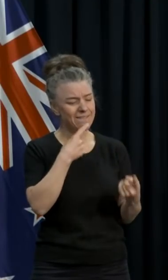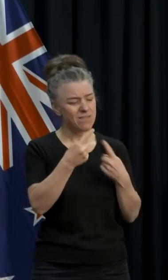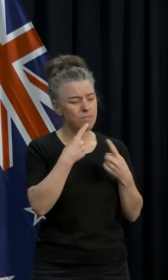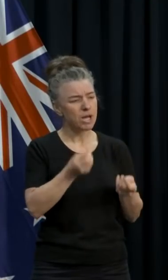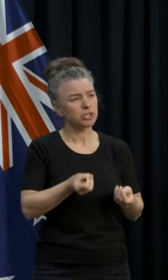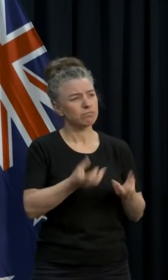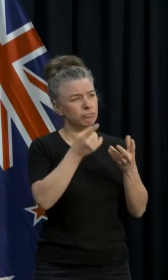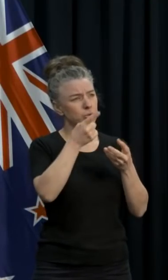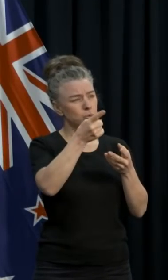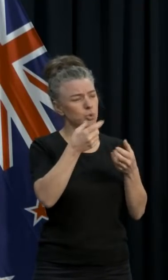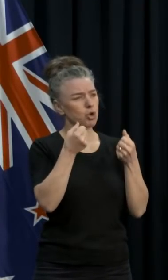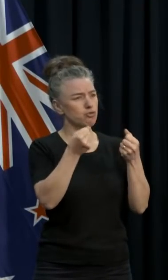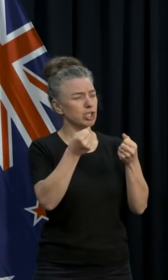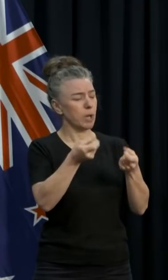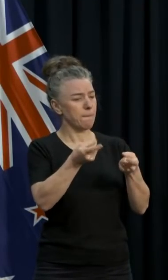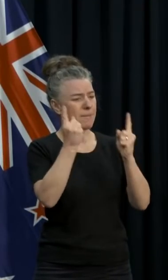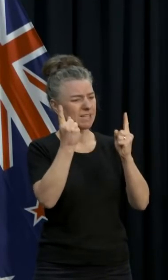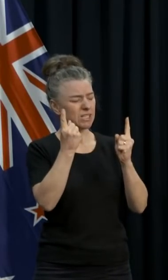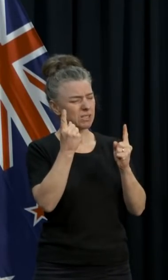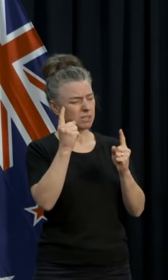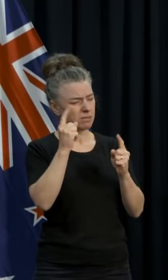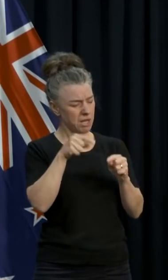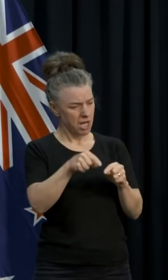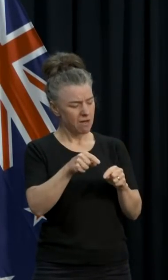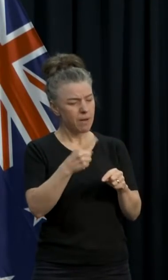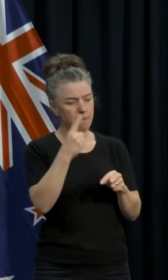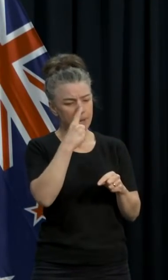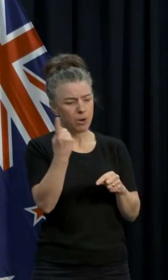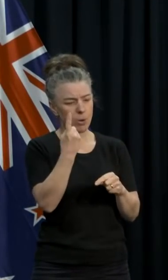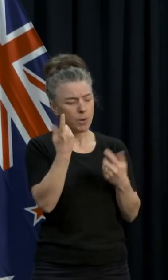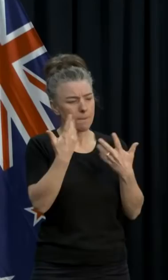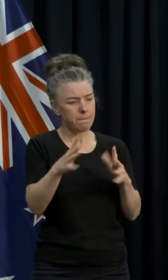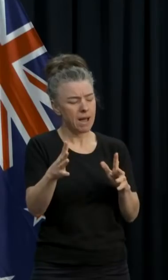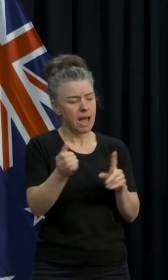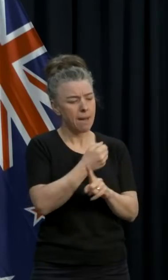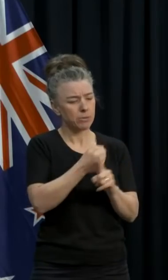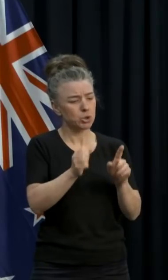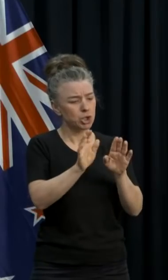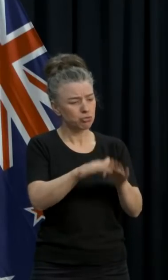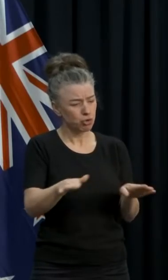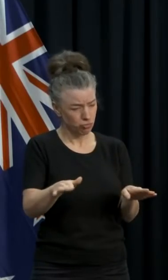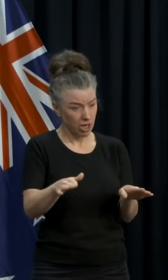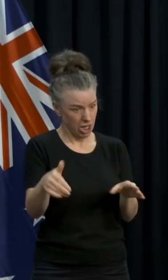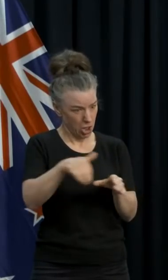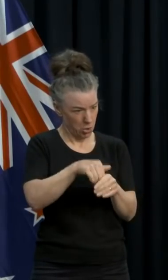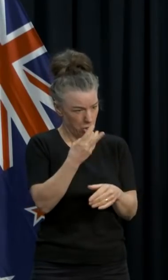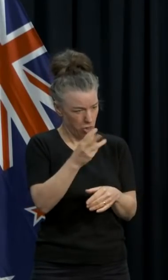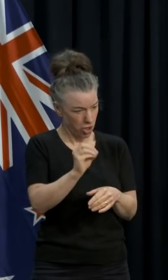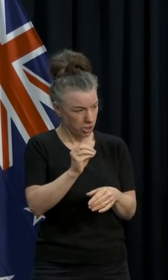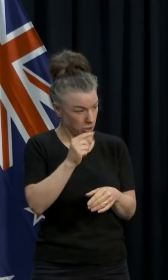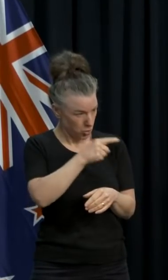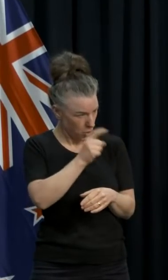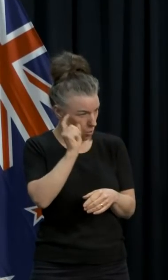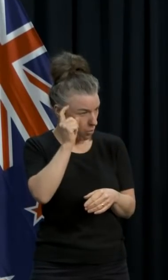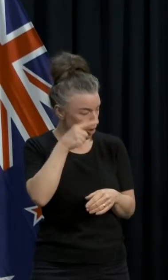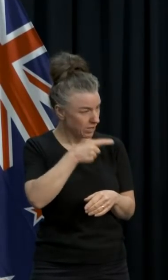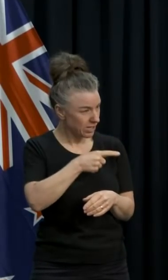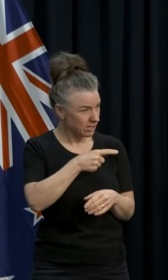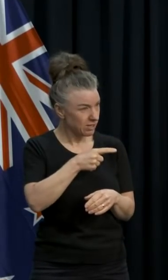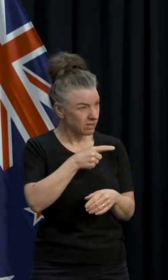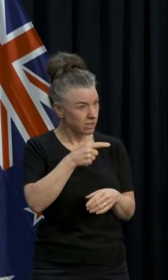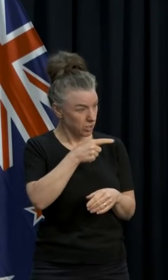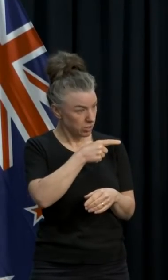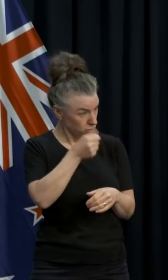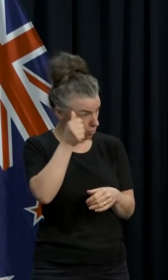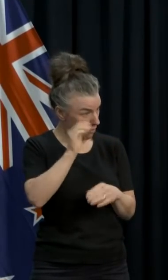where concerns are raised that child sex offenders will be among the deportees coming back. Have you had any concerns such as that being raised